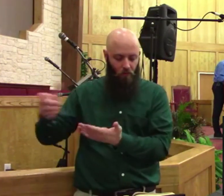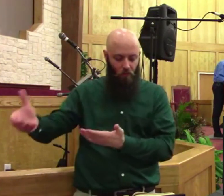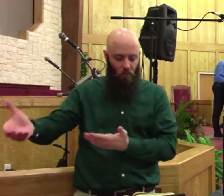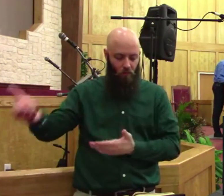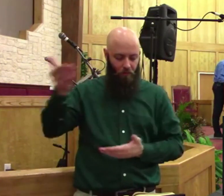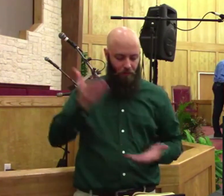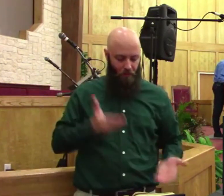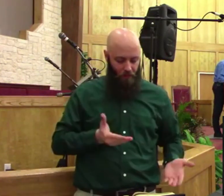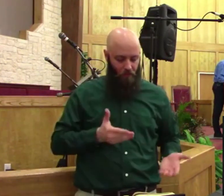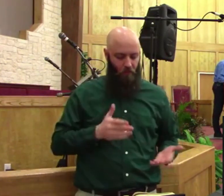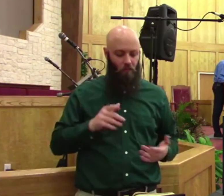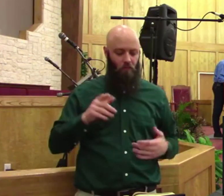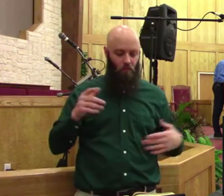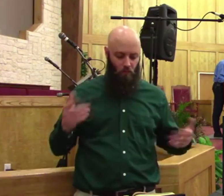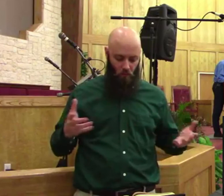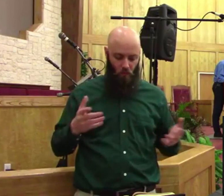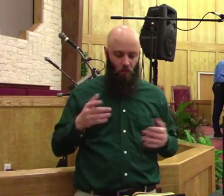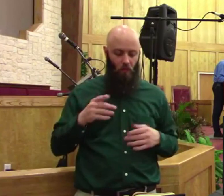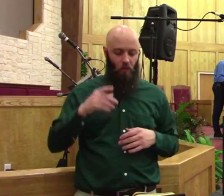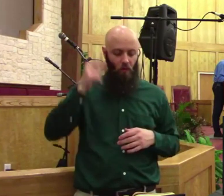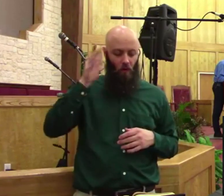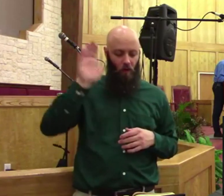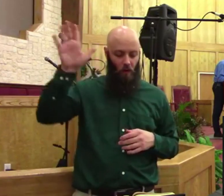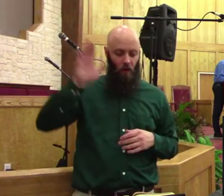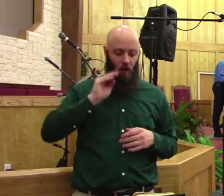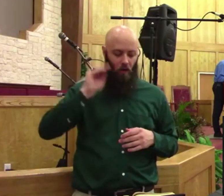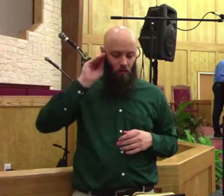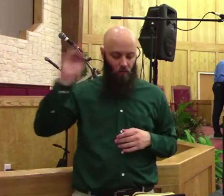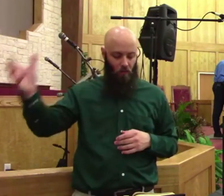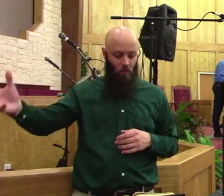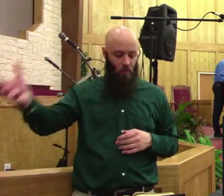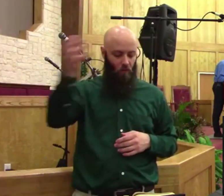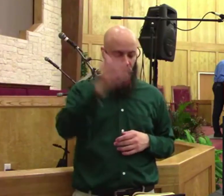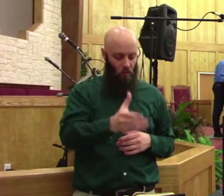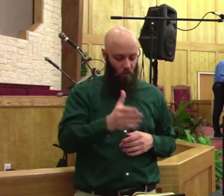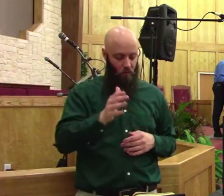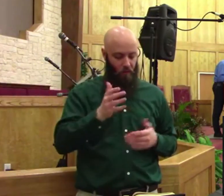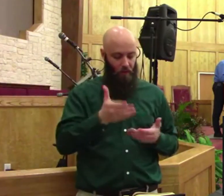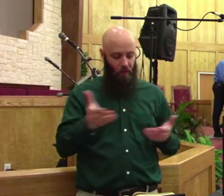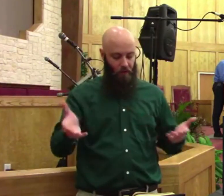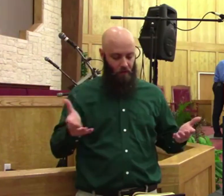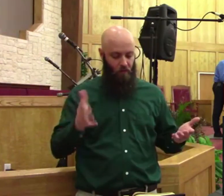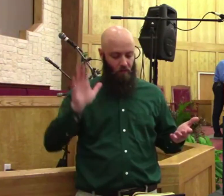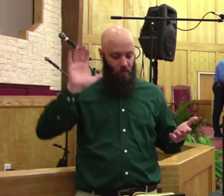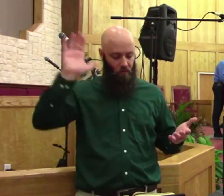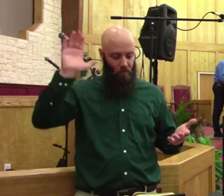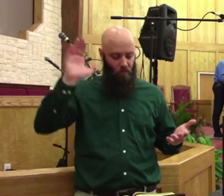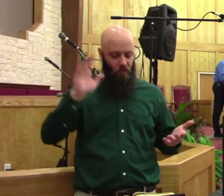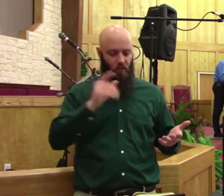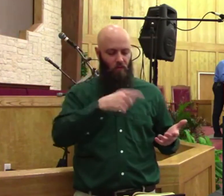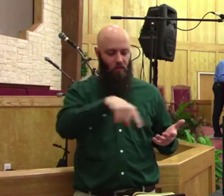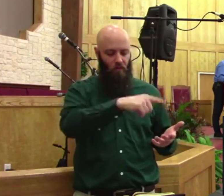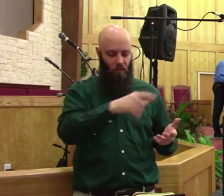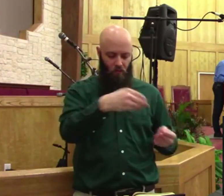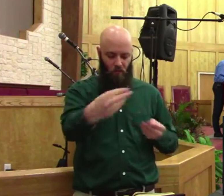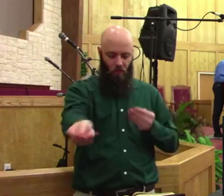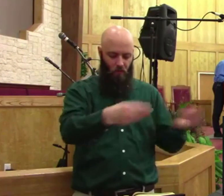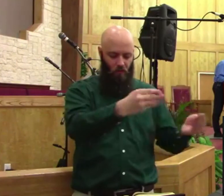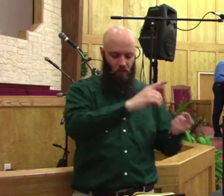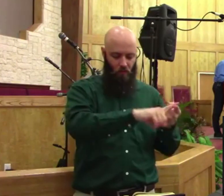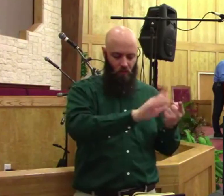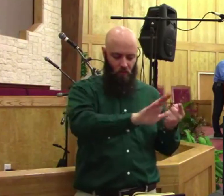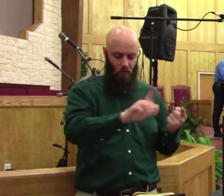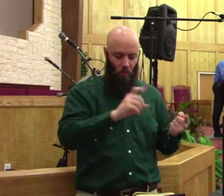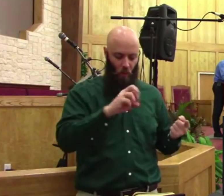and his concubines, drank from them. They drank wine and praised the gods of gold and silver, bronze,